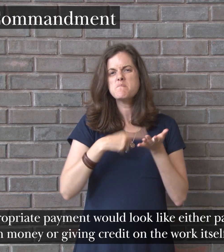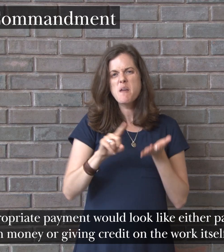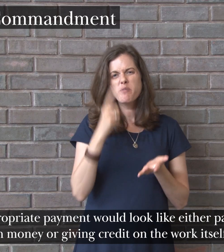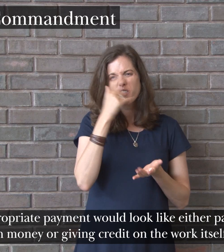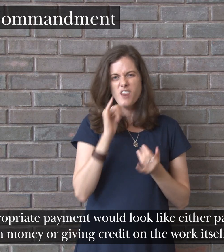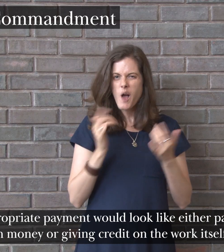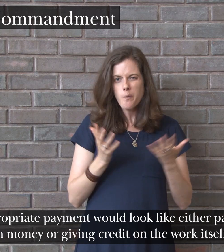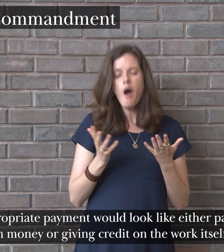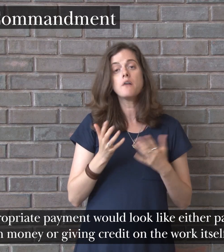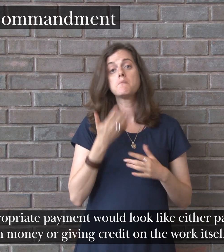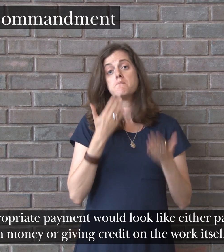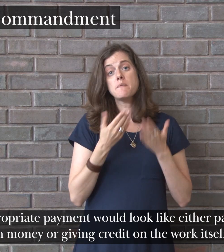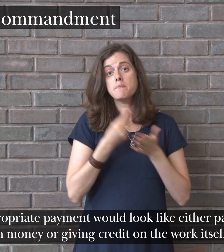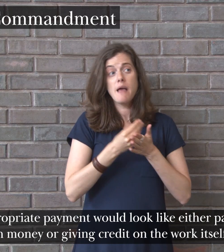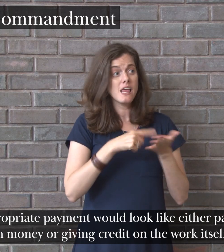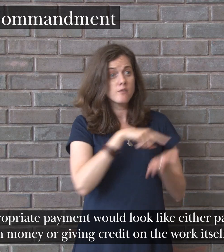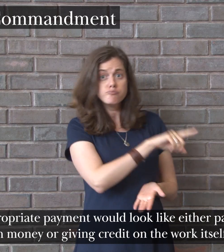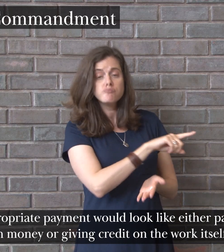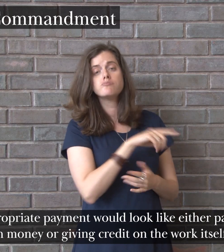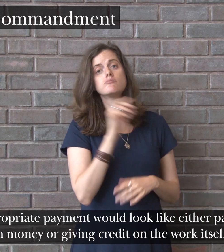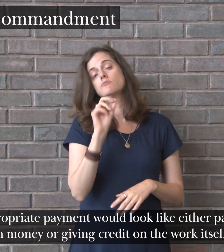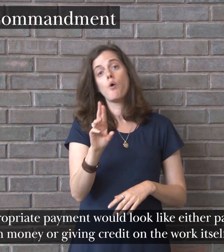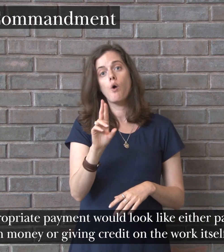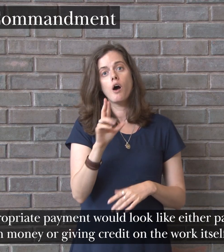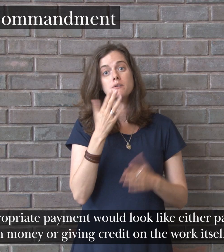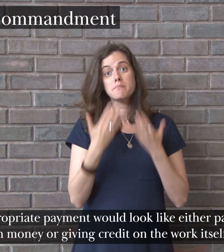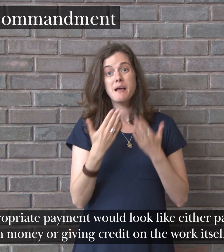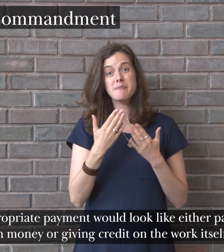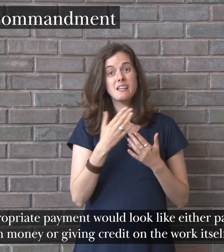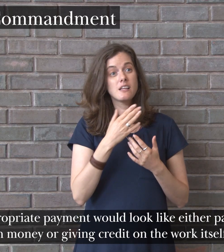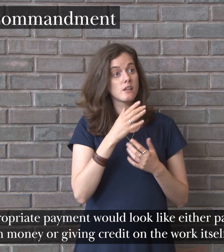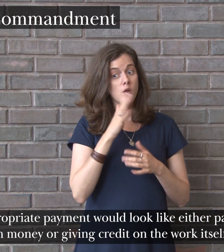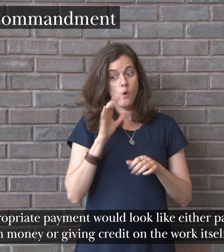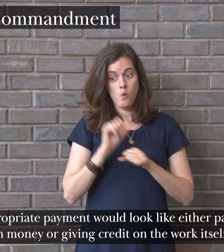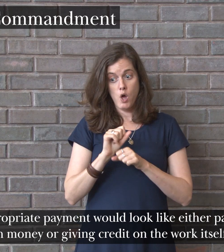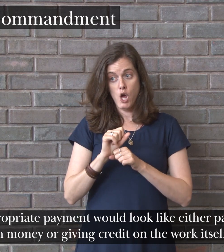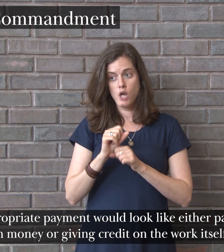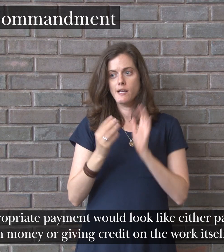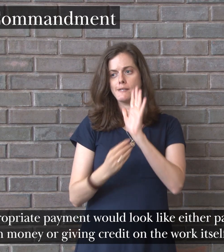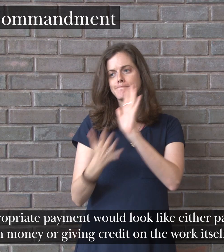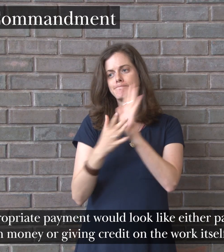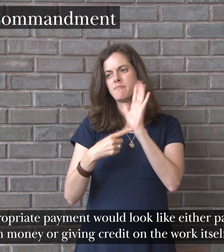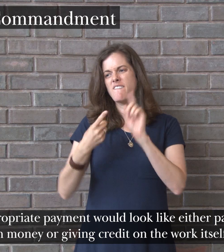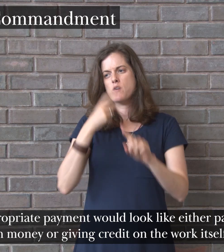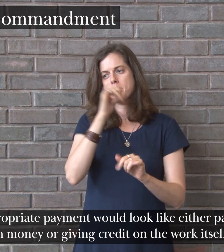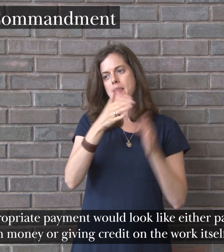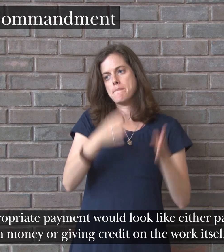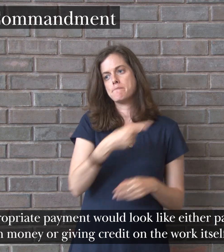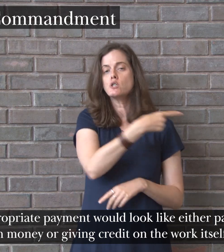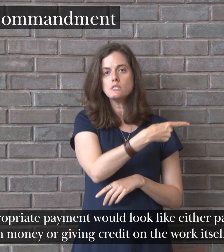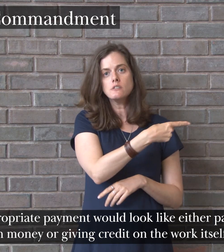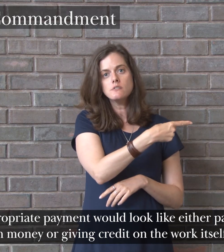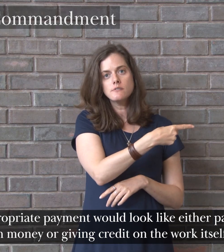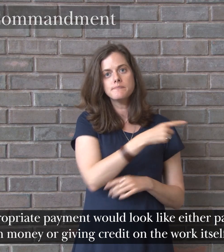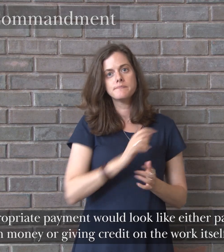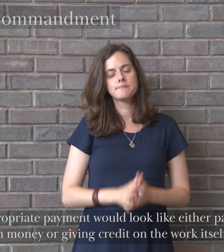Appropriate payment would look like either paying the other person with money or giving credit on the work itself to the other person.